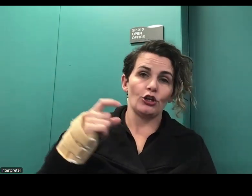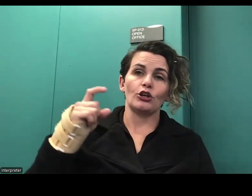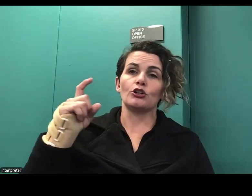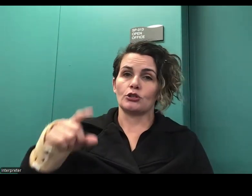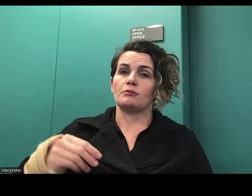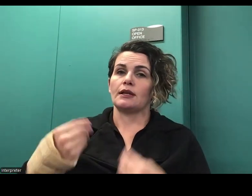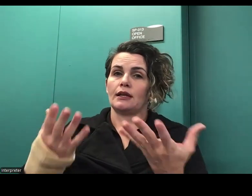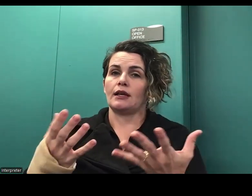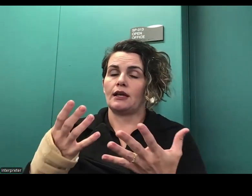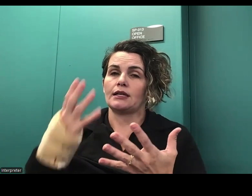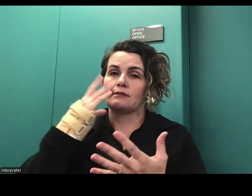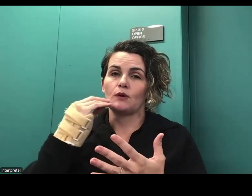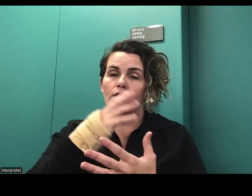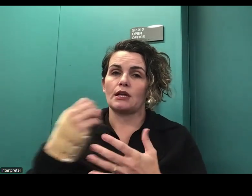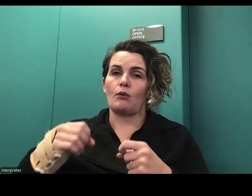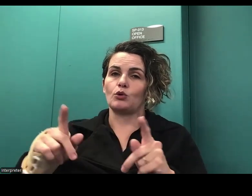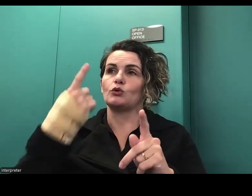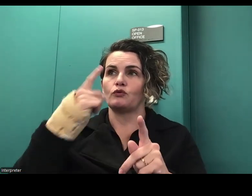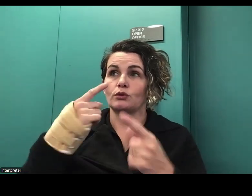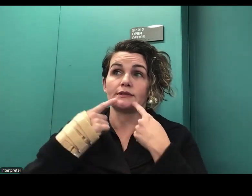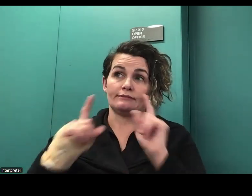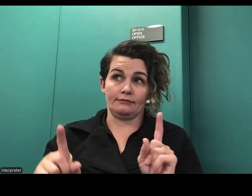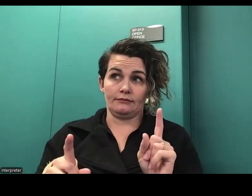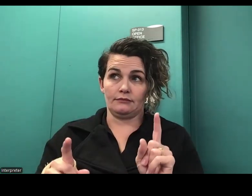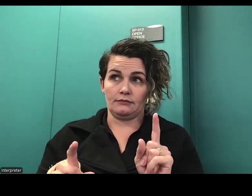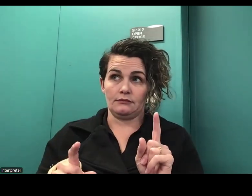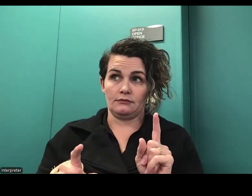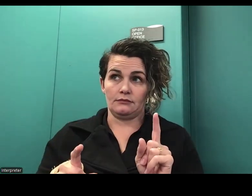afforded experiences and opportunities for their success.